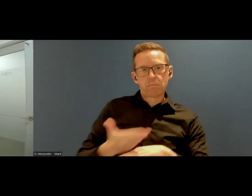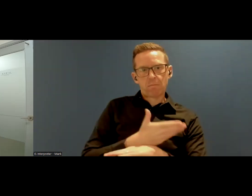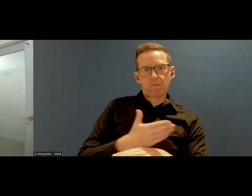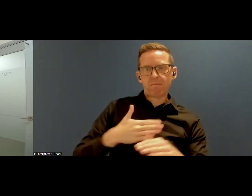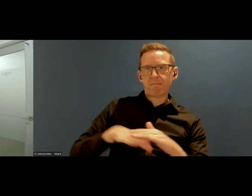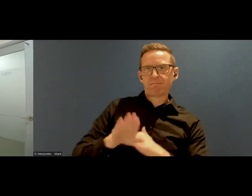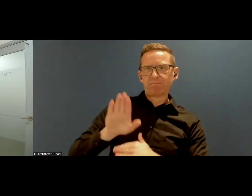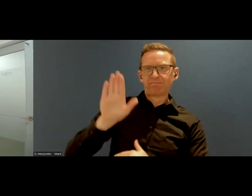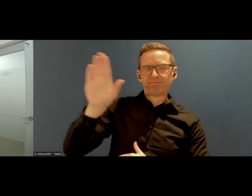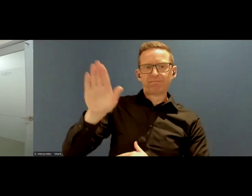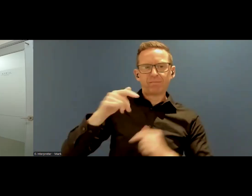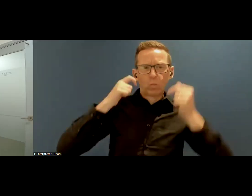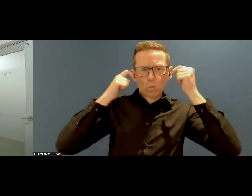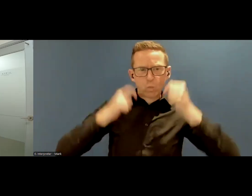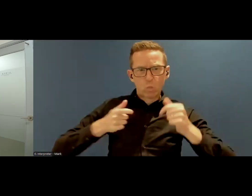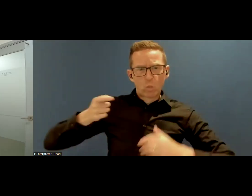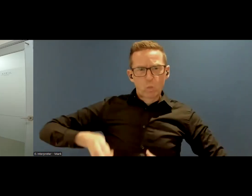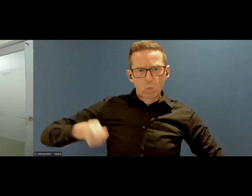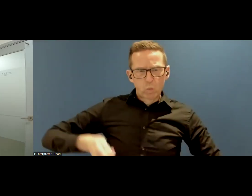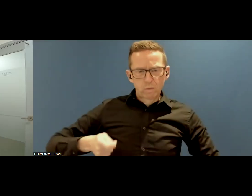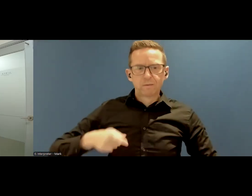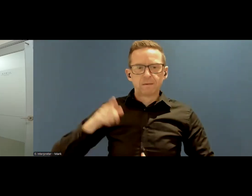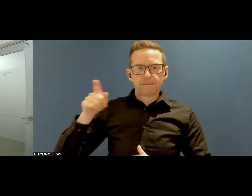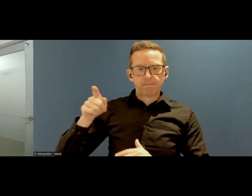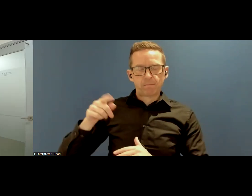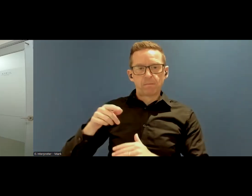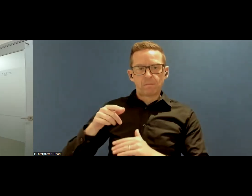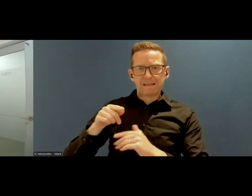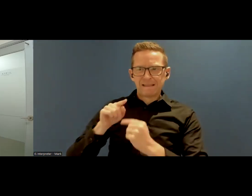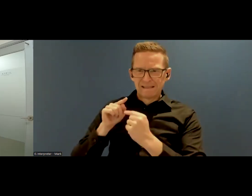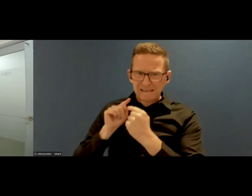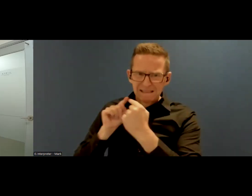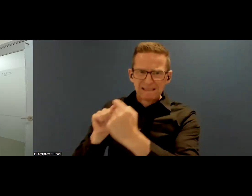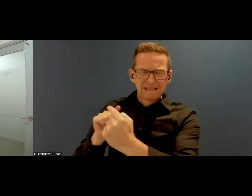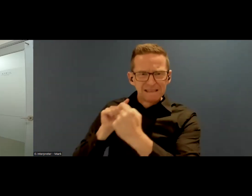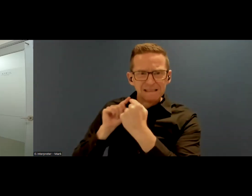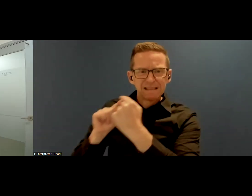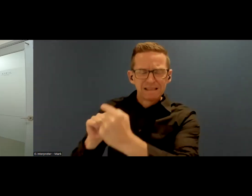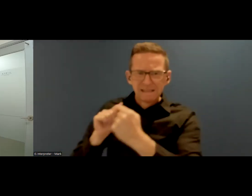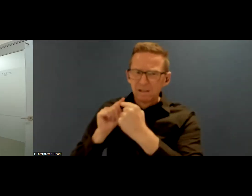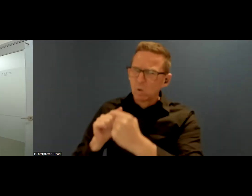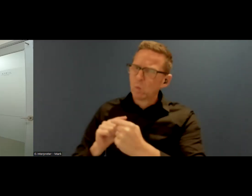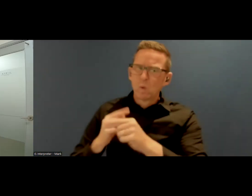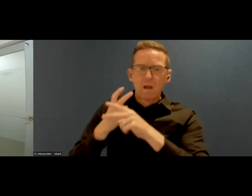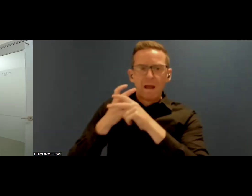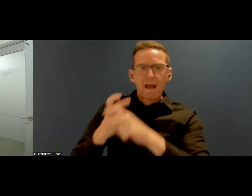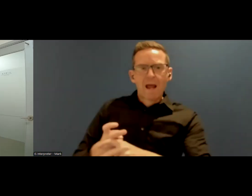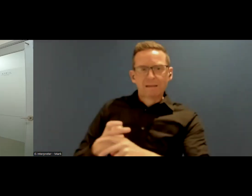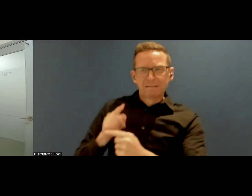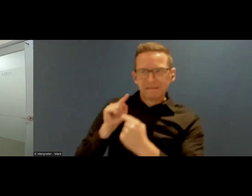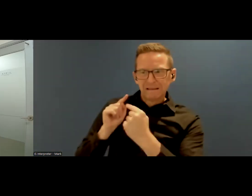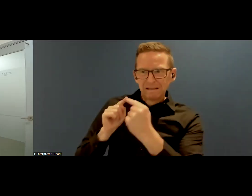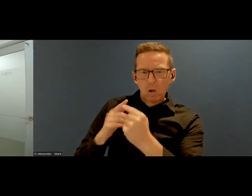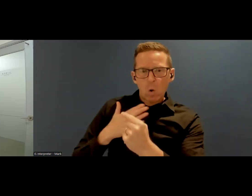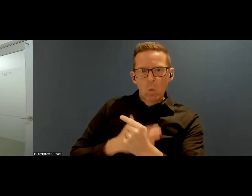made it procedurally very difficult to make persons with mental